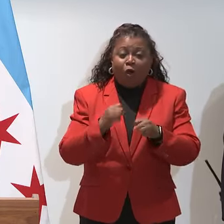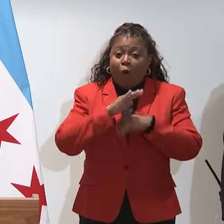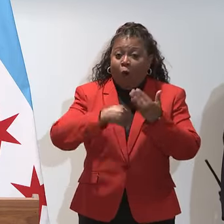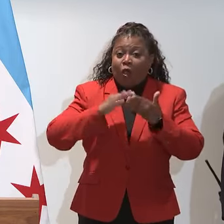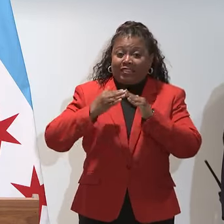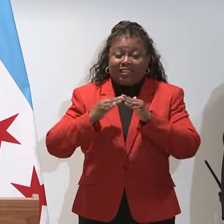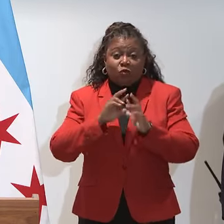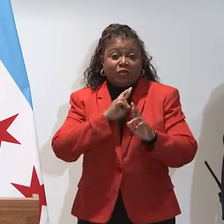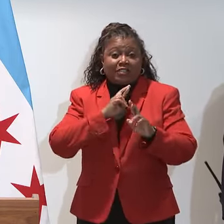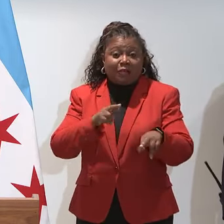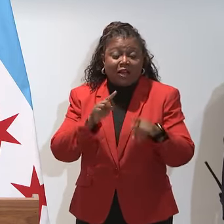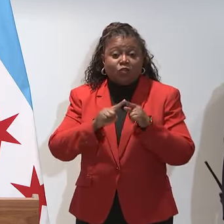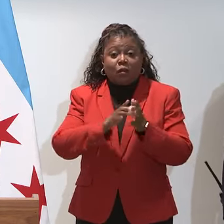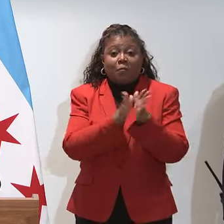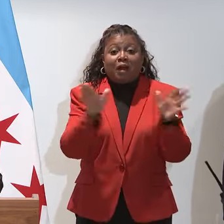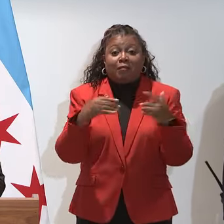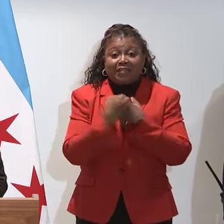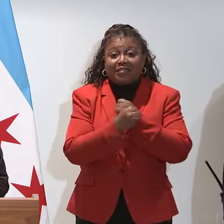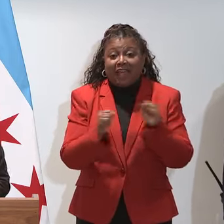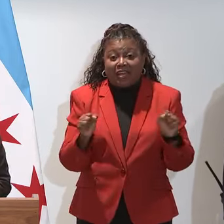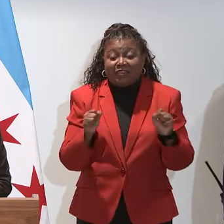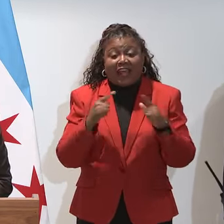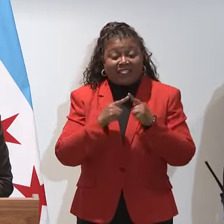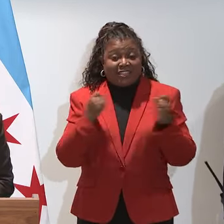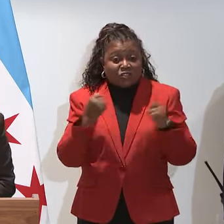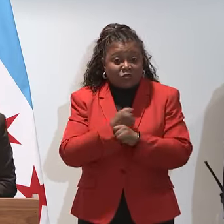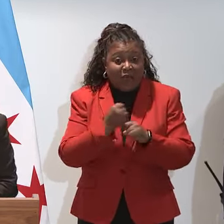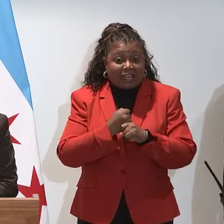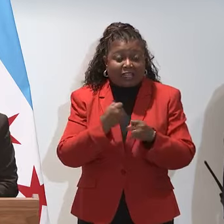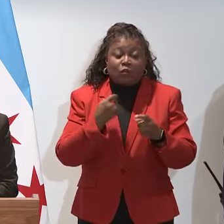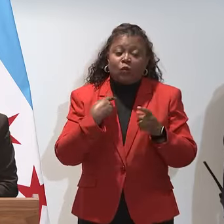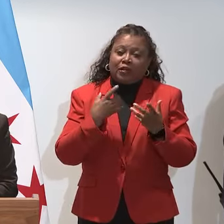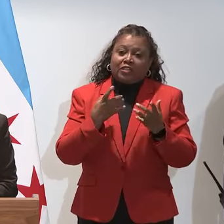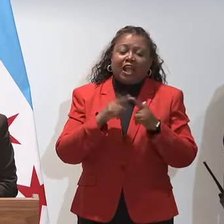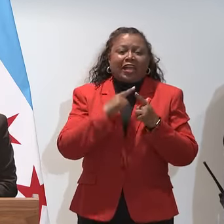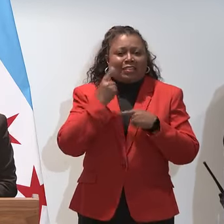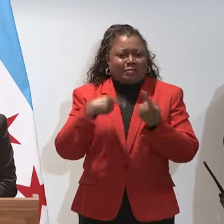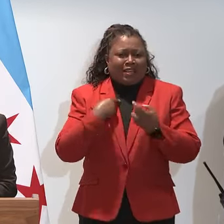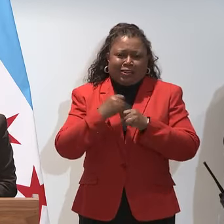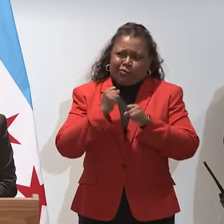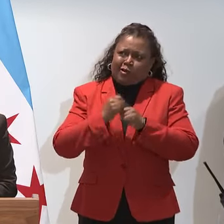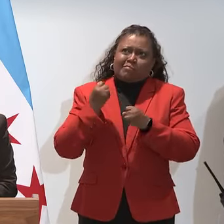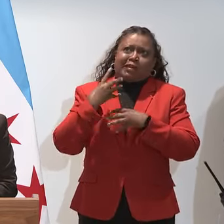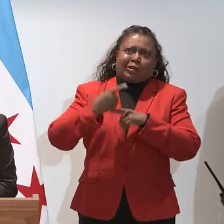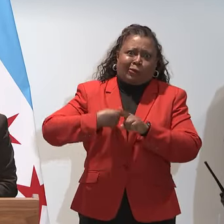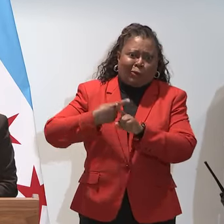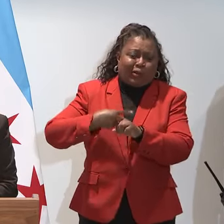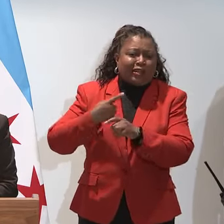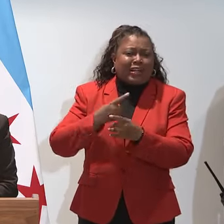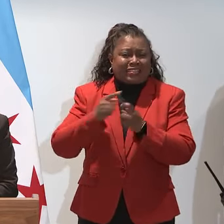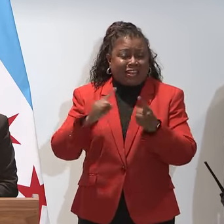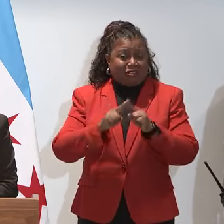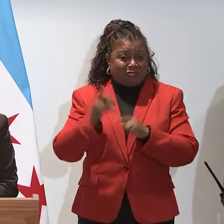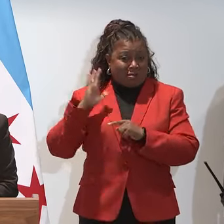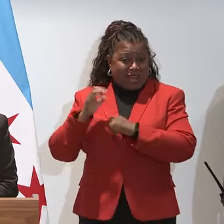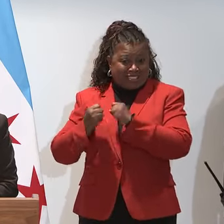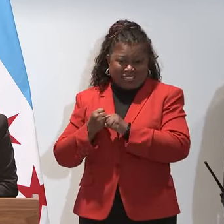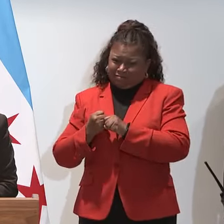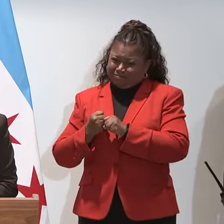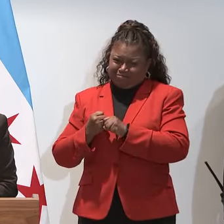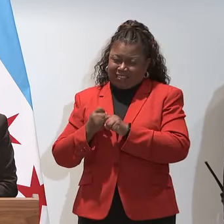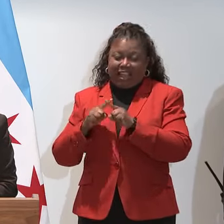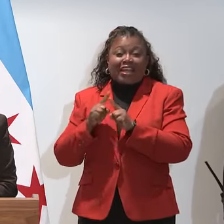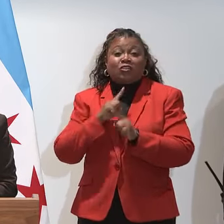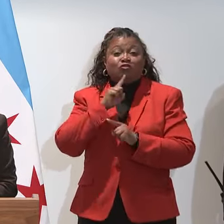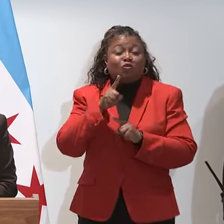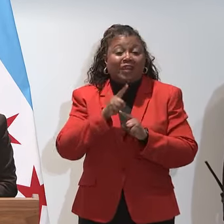all-city response to public safety. And this strategy, which has been in the works for weeks, differs from past years, and